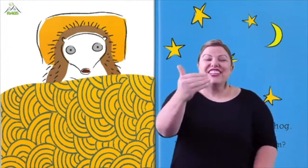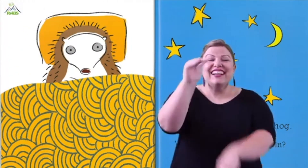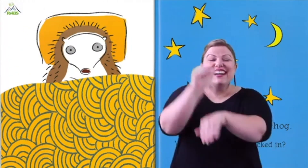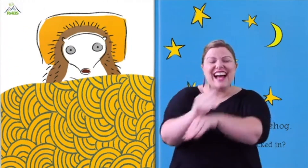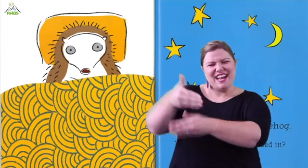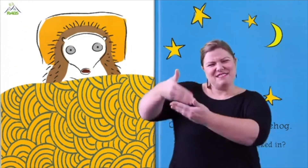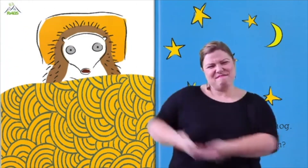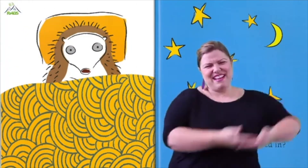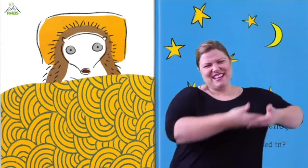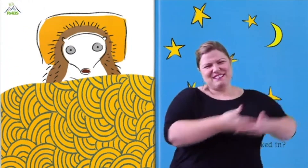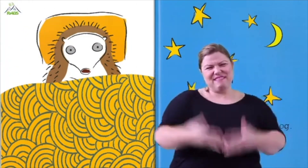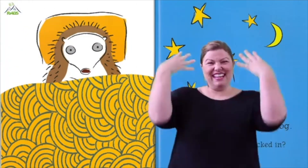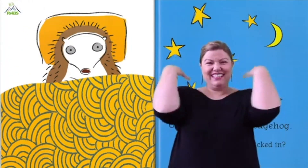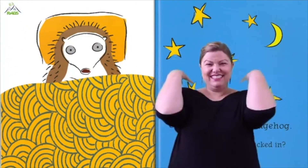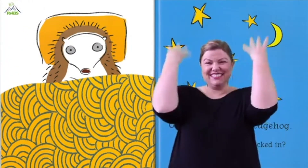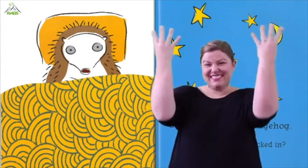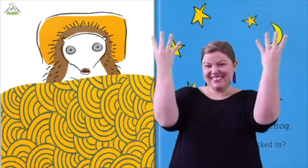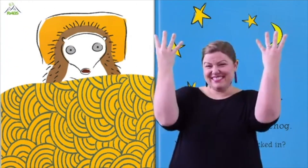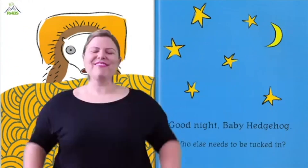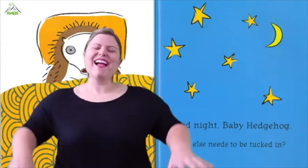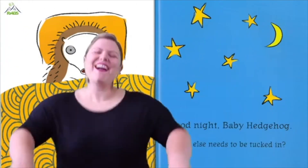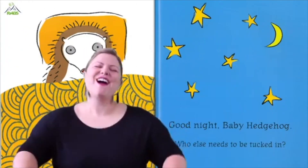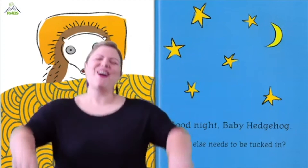Good night, baby hedgehog.